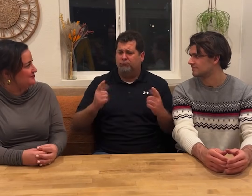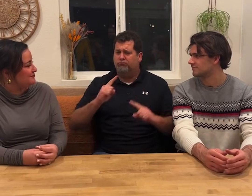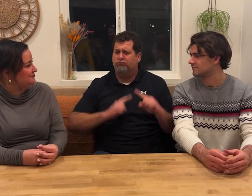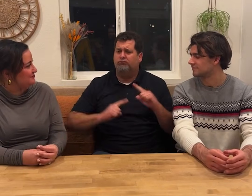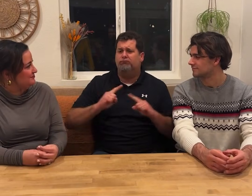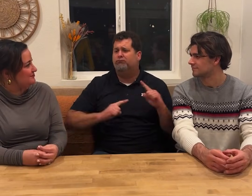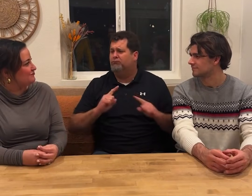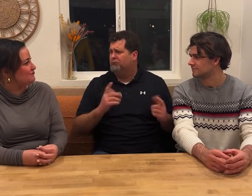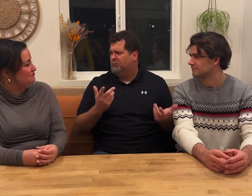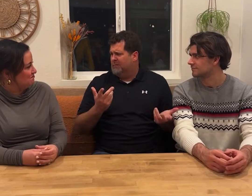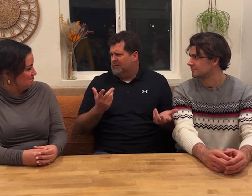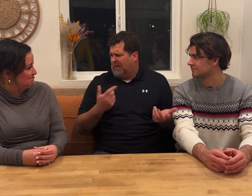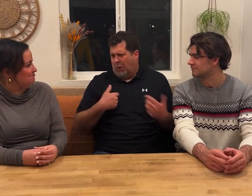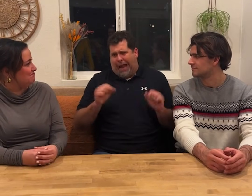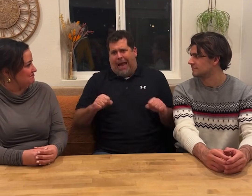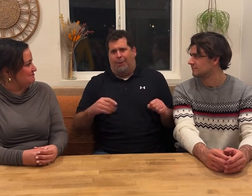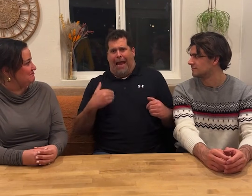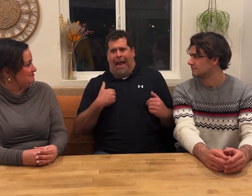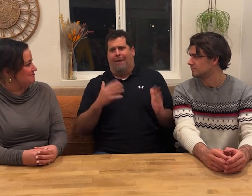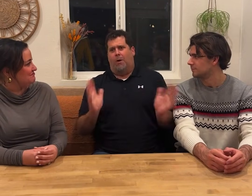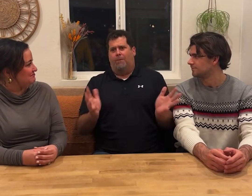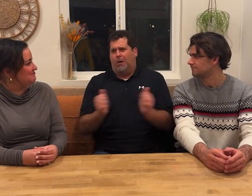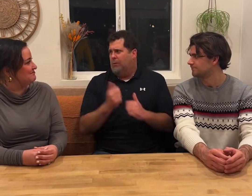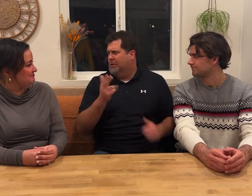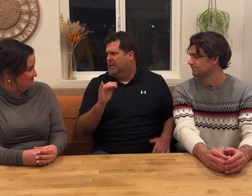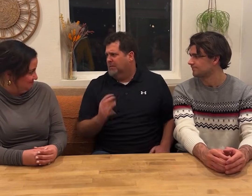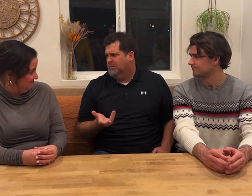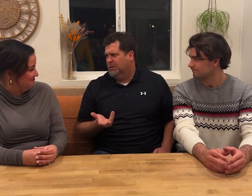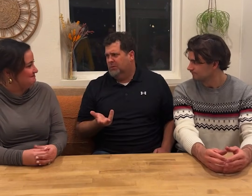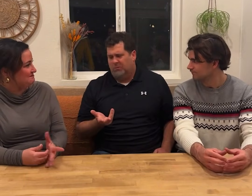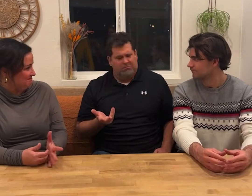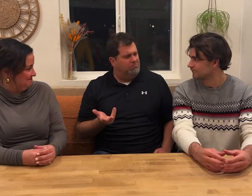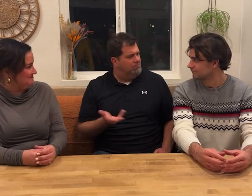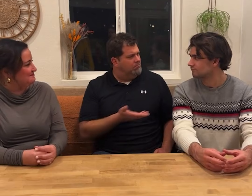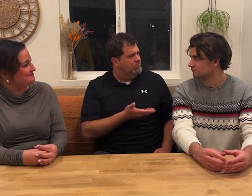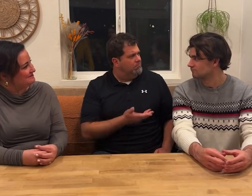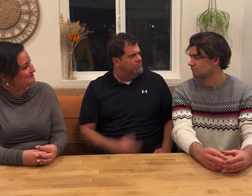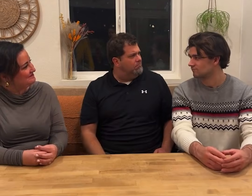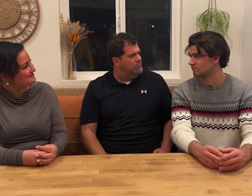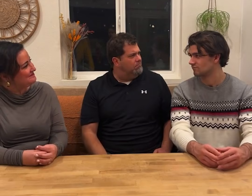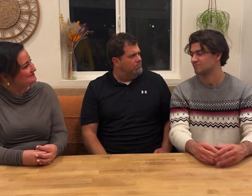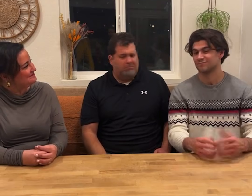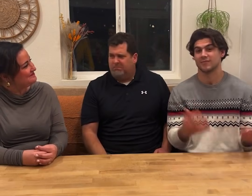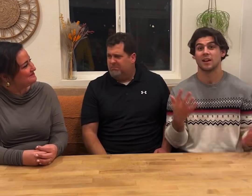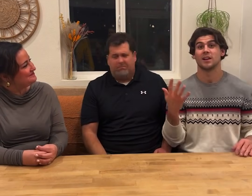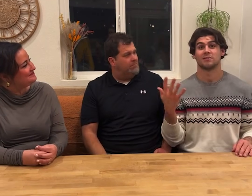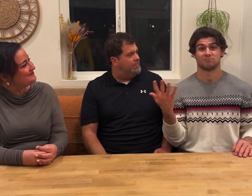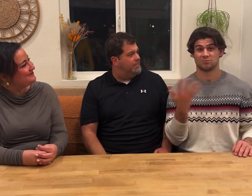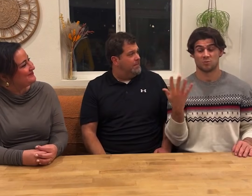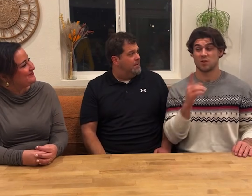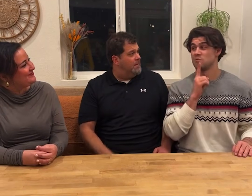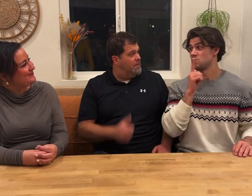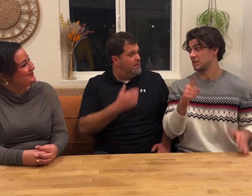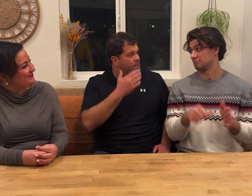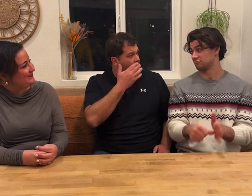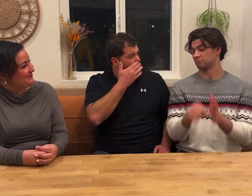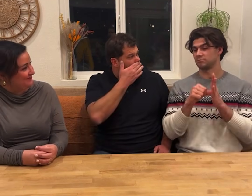not proficient by any means, but he can get by. We were able to have a conversation. We were able to carry on a conversation, right, Corey? Yeah, I think what